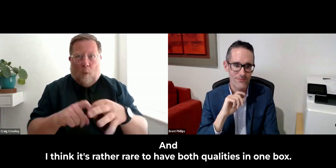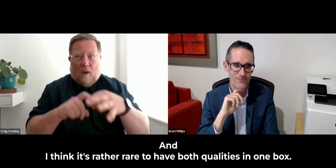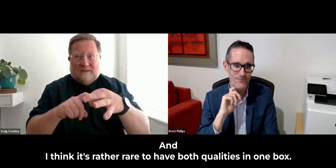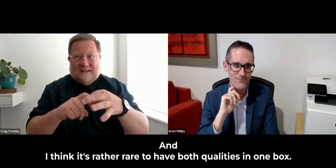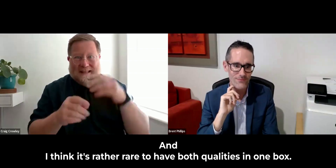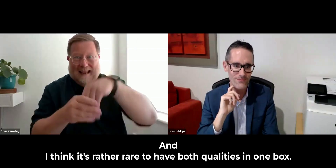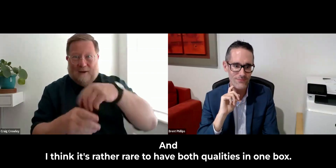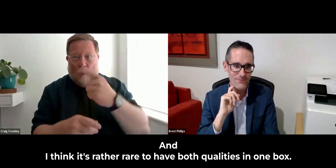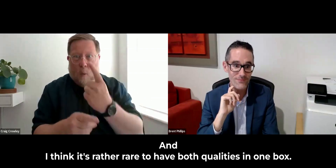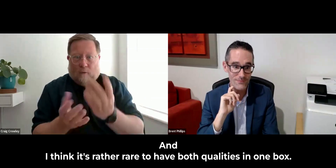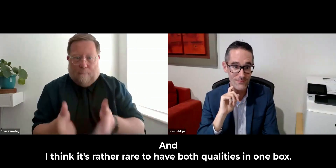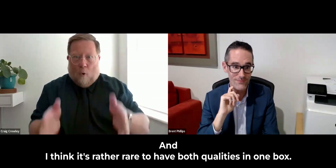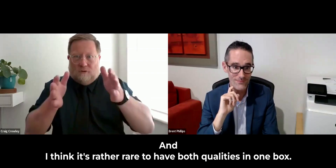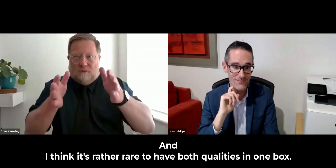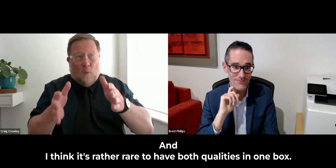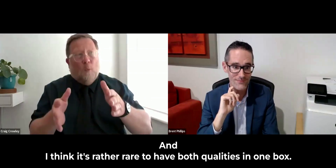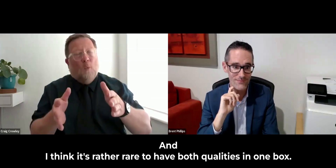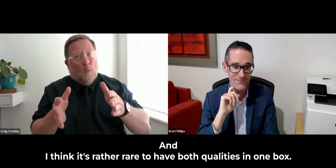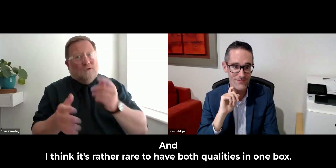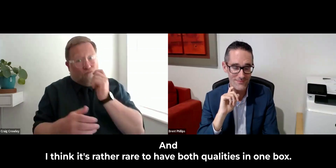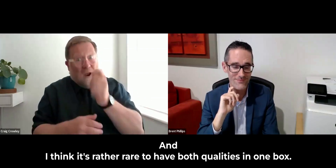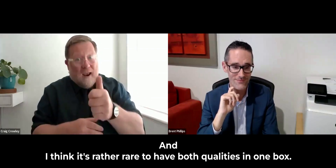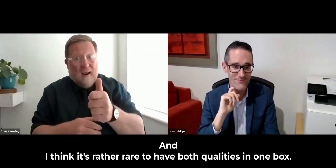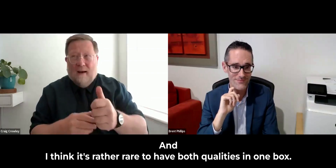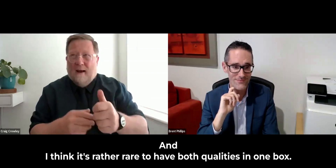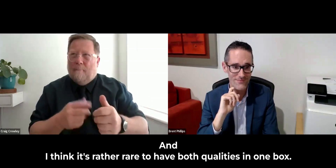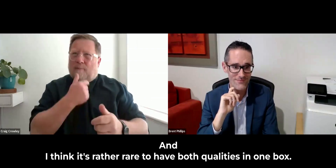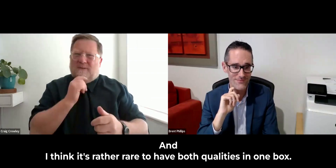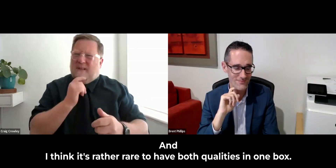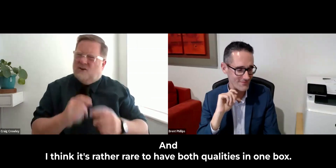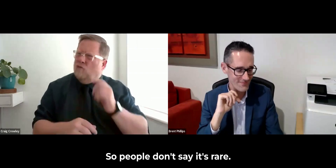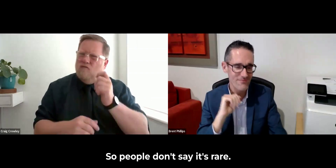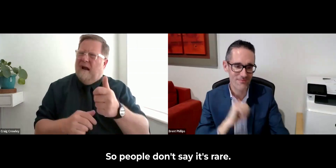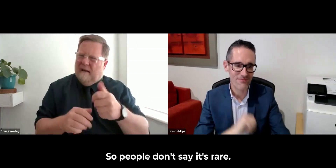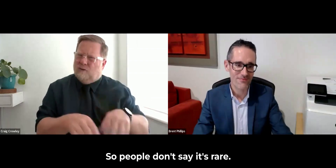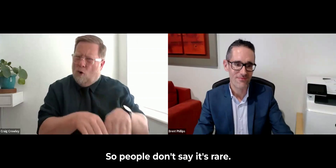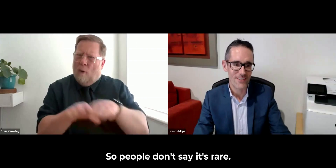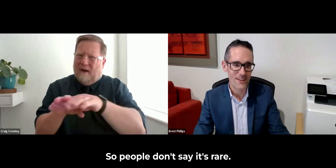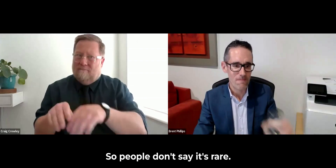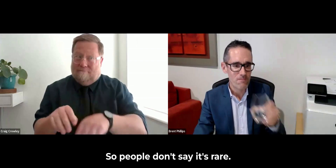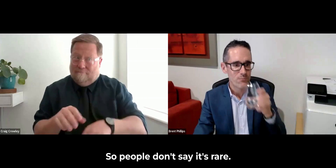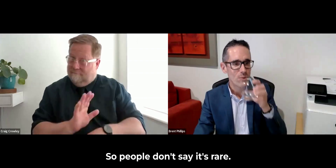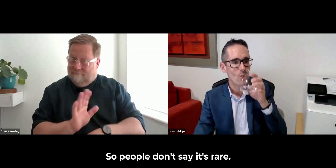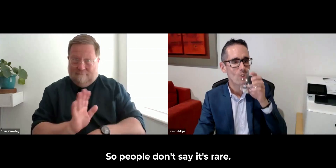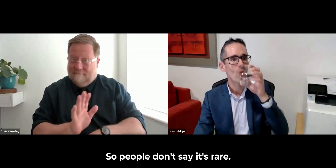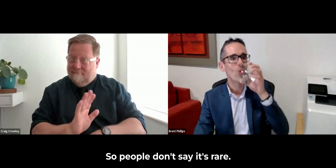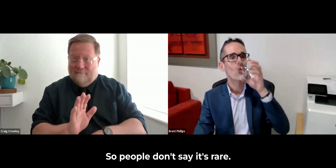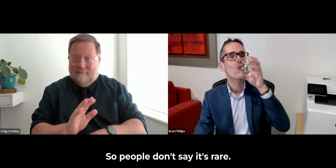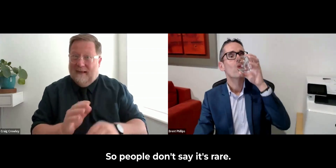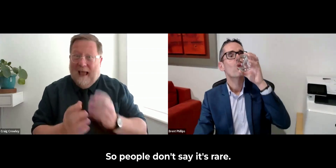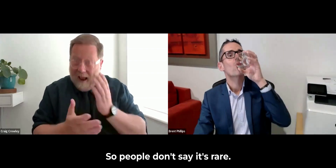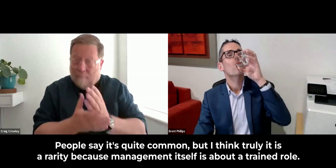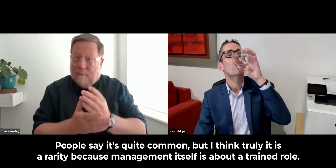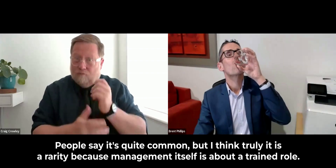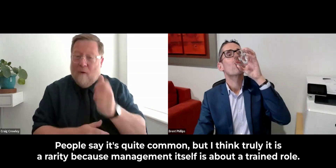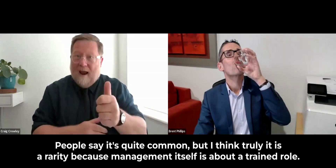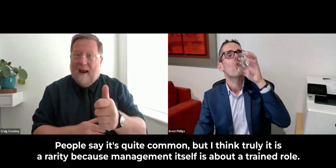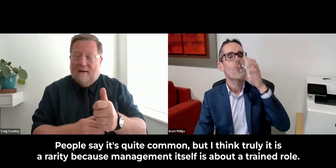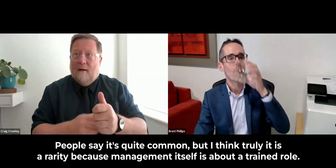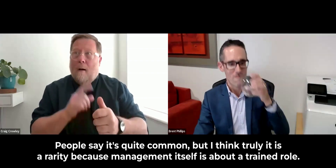rare to have both qualities in one box. So people don't say it's rare. People say it's quite common, but I